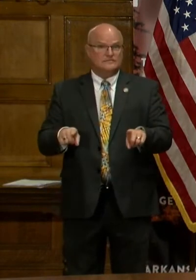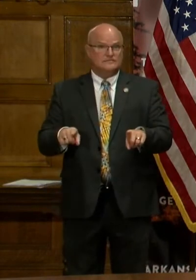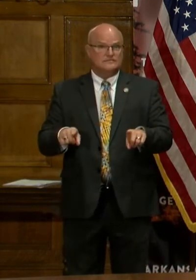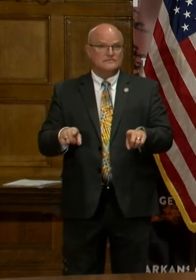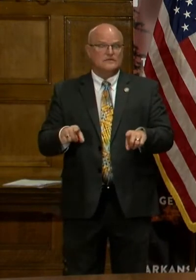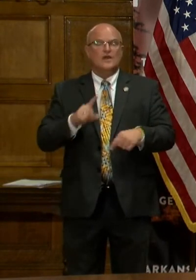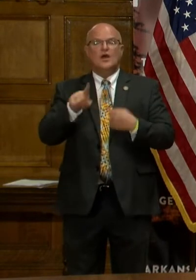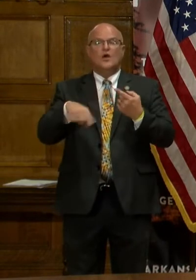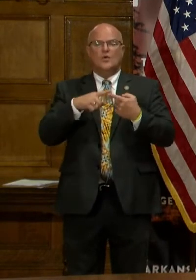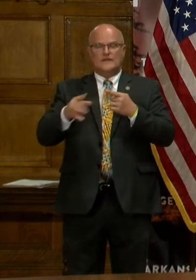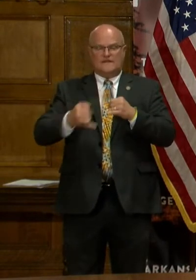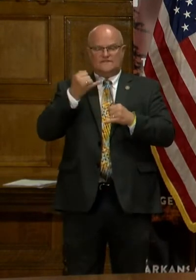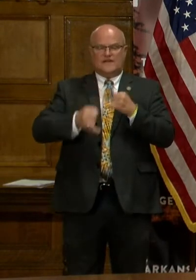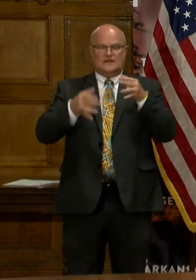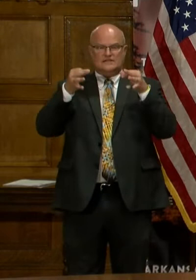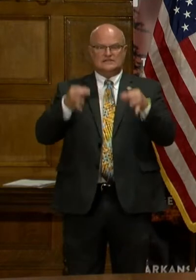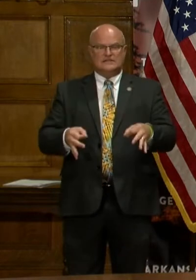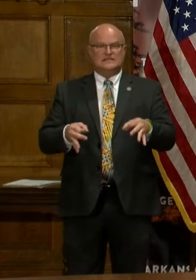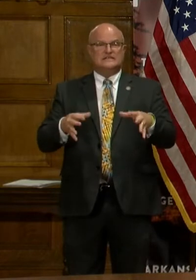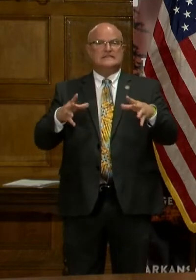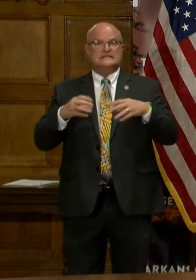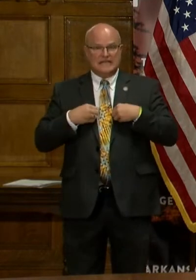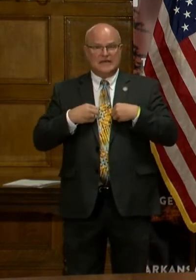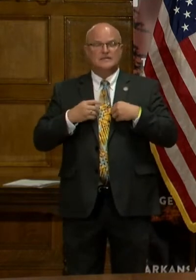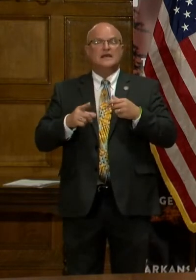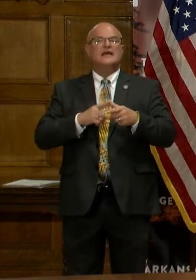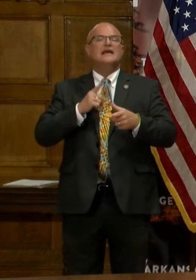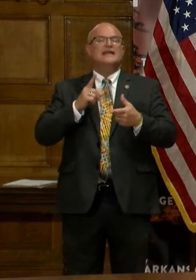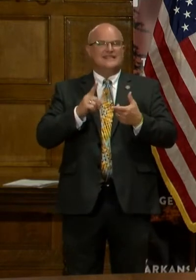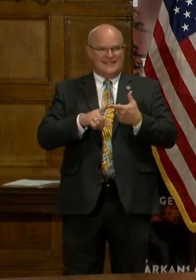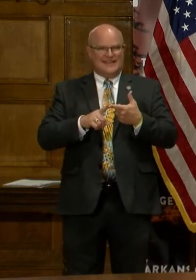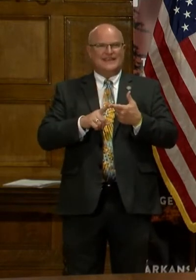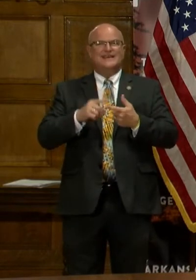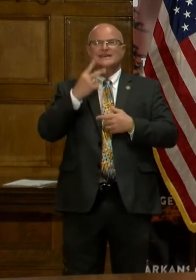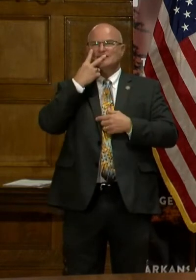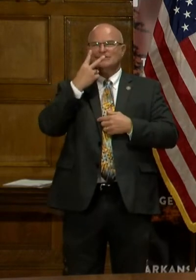that final decision is made, then you're going to see